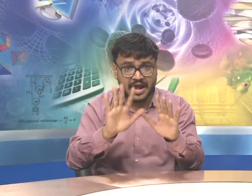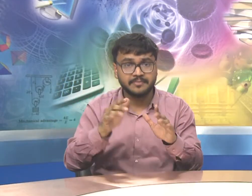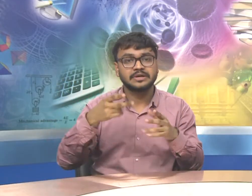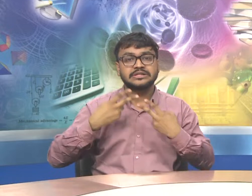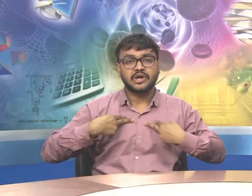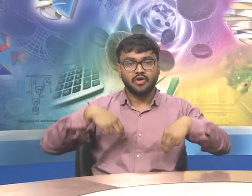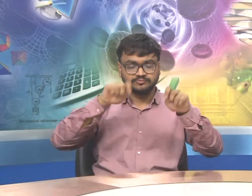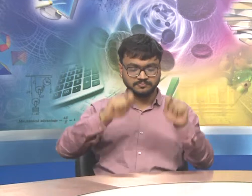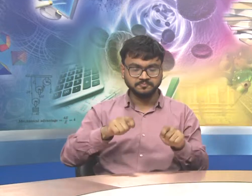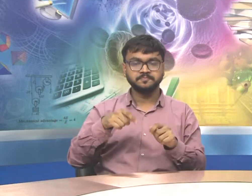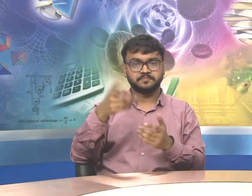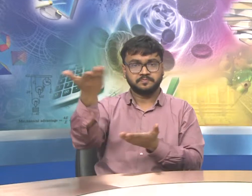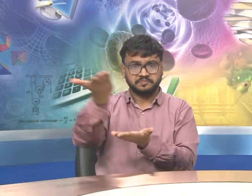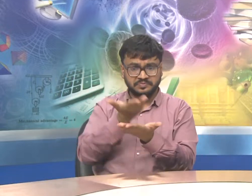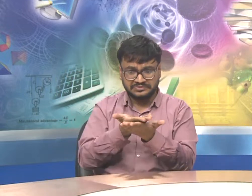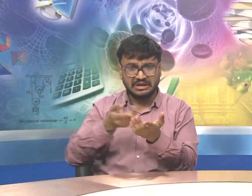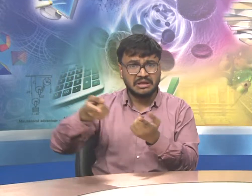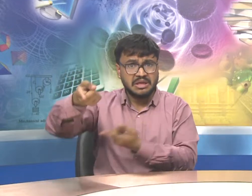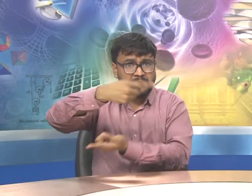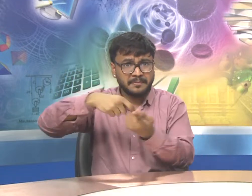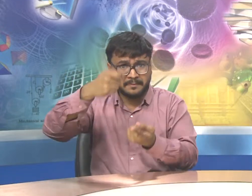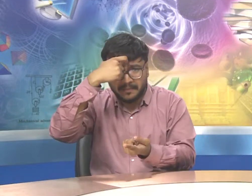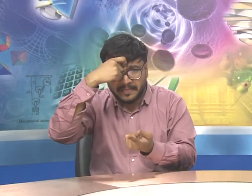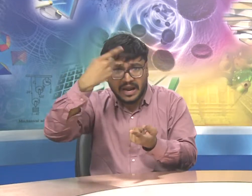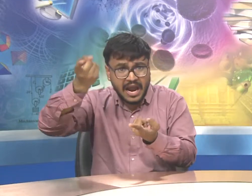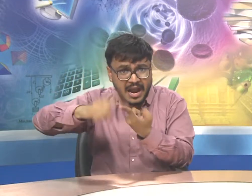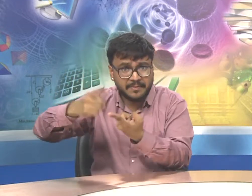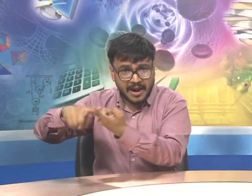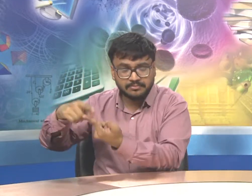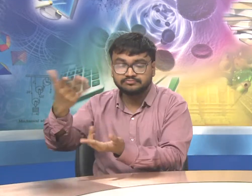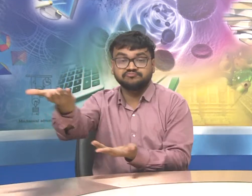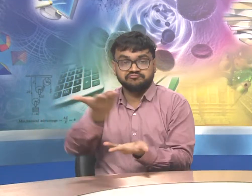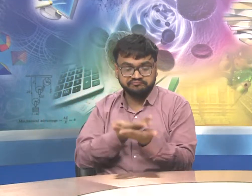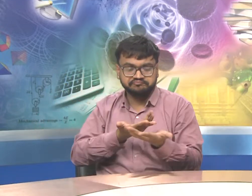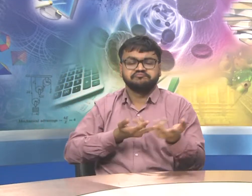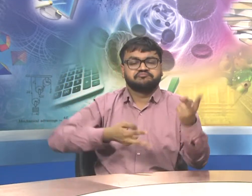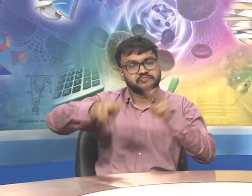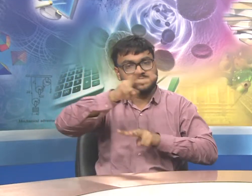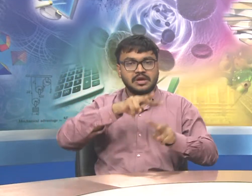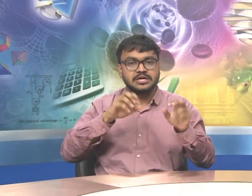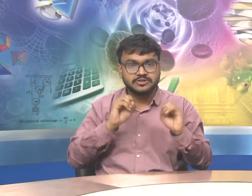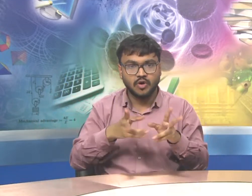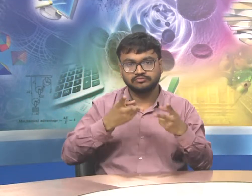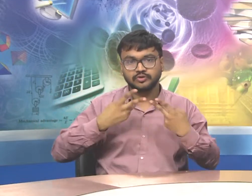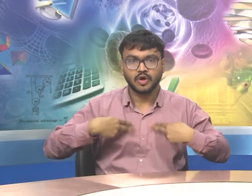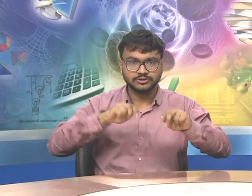people, welfare of the workers and daily wage earners.